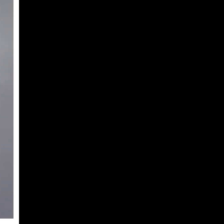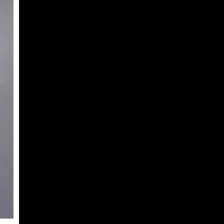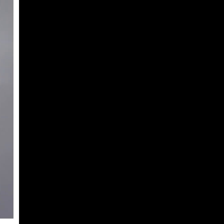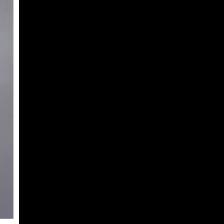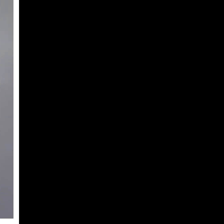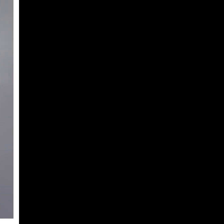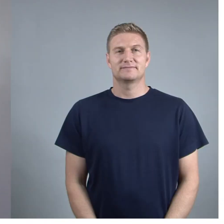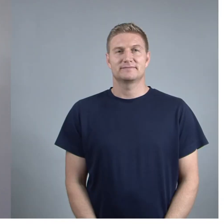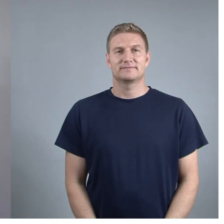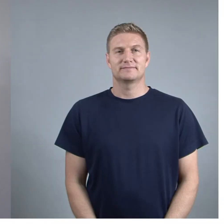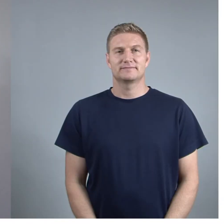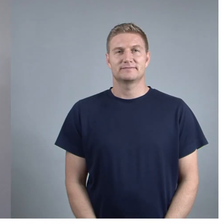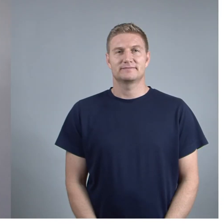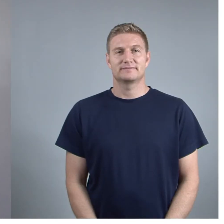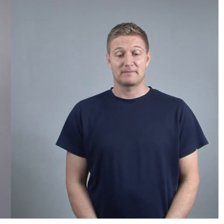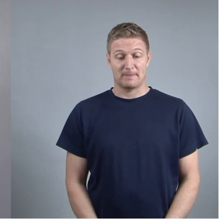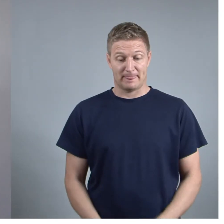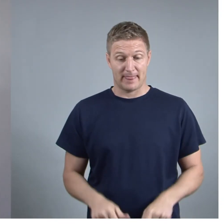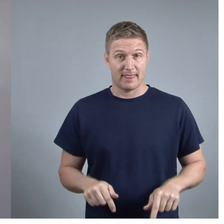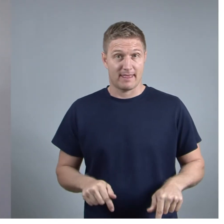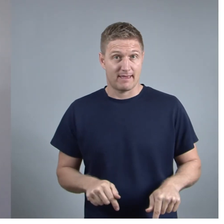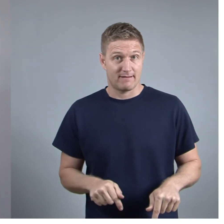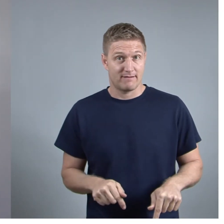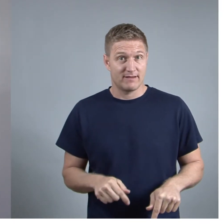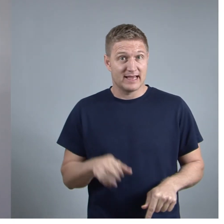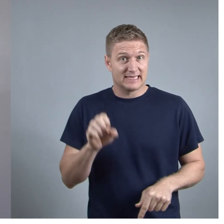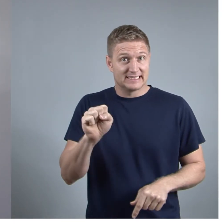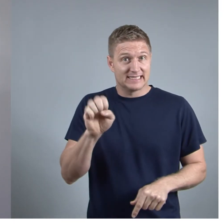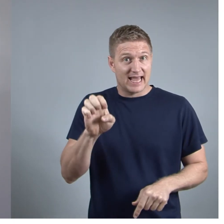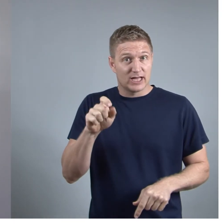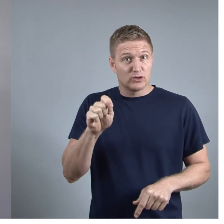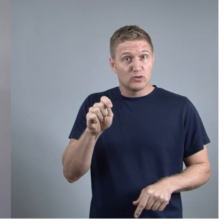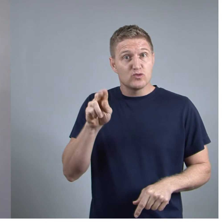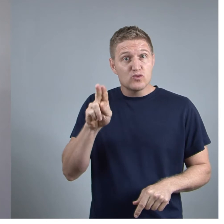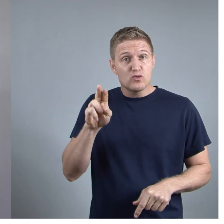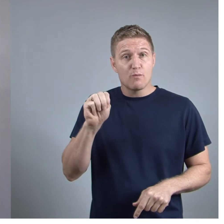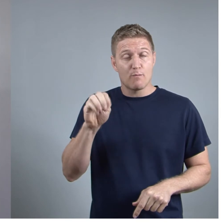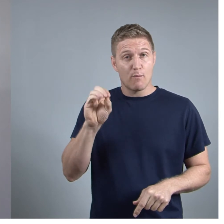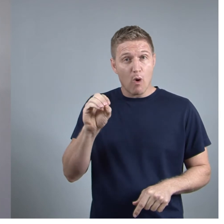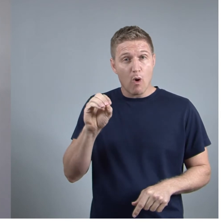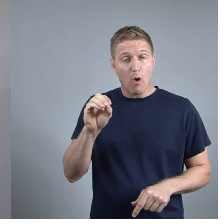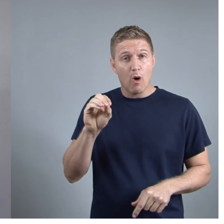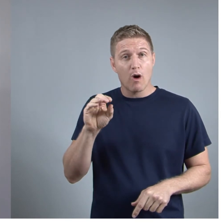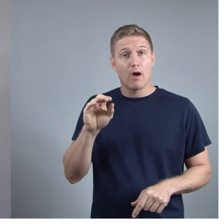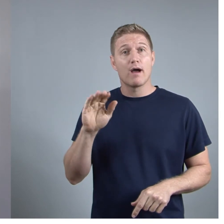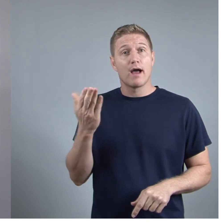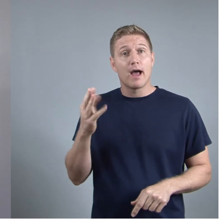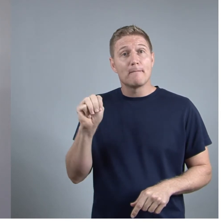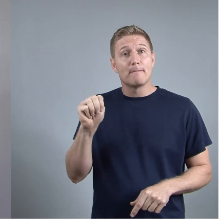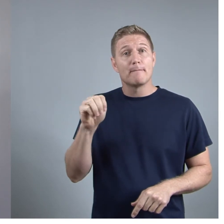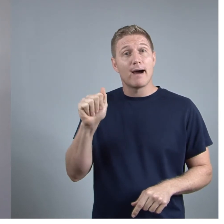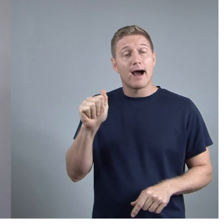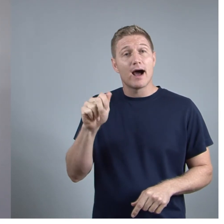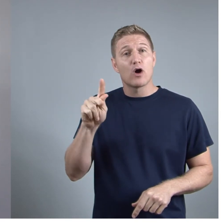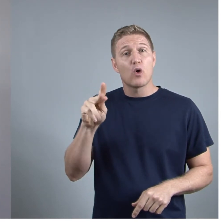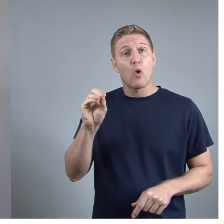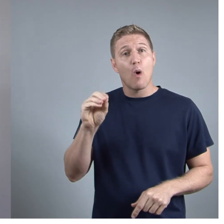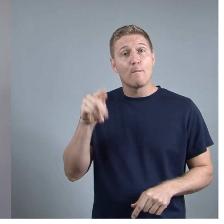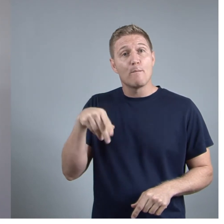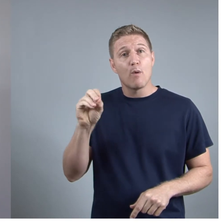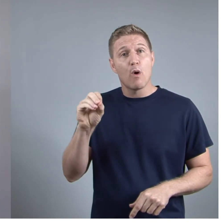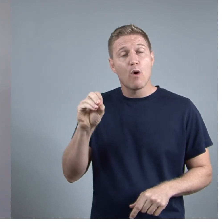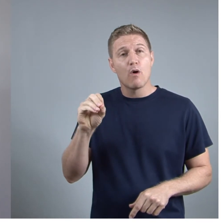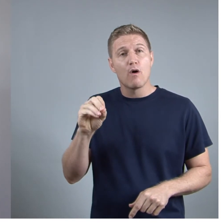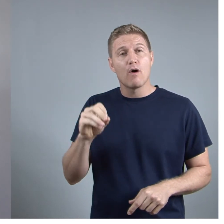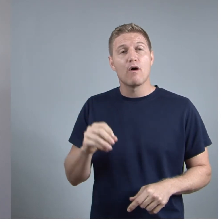and forward. Now I want to say thank you to Setumo Makopo from Wolvenkop Special